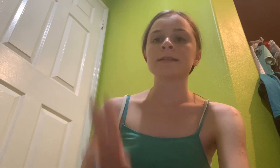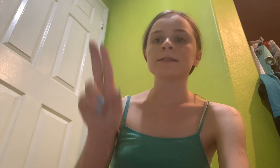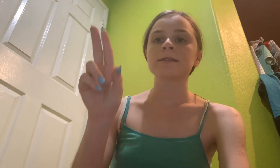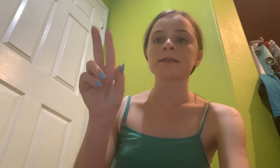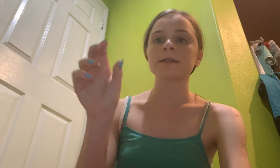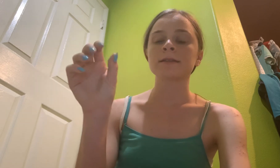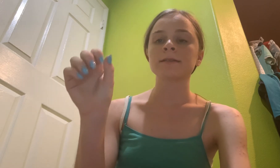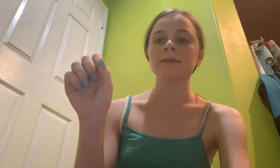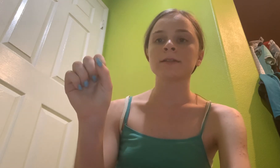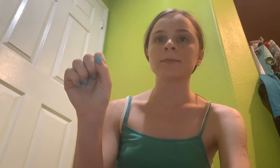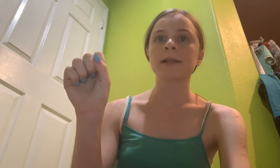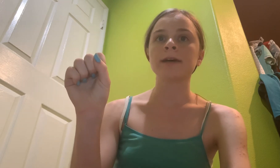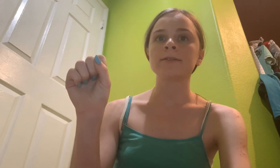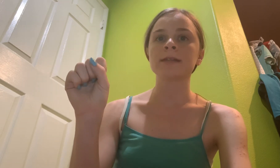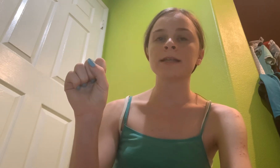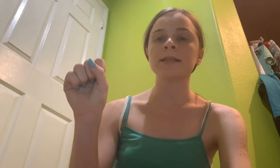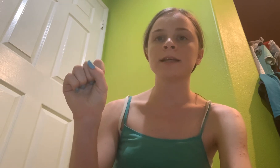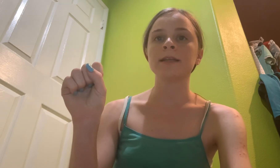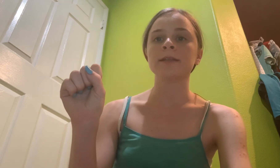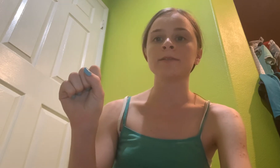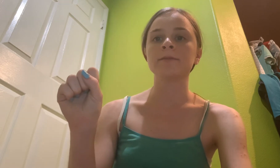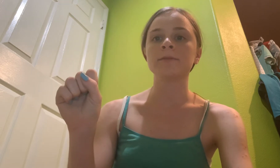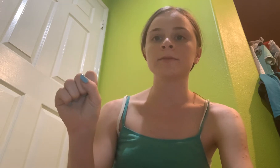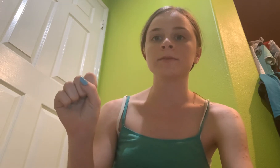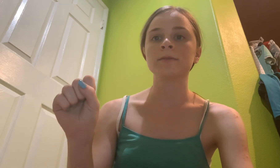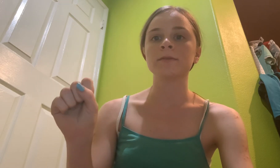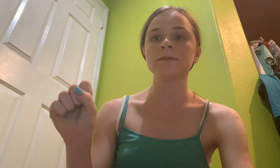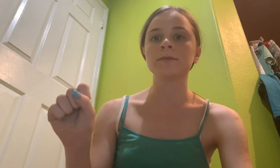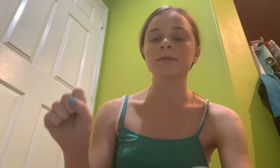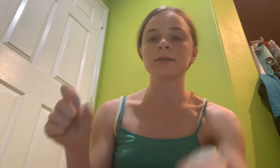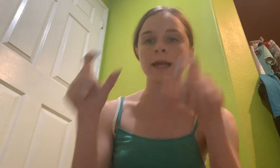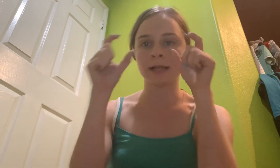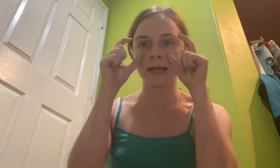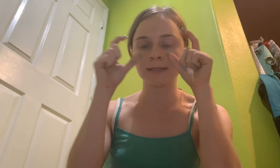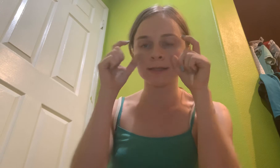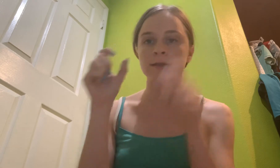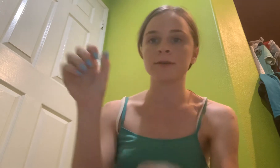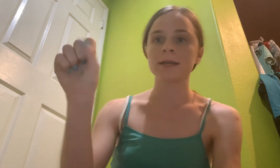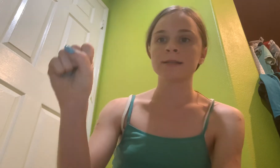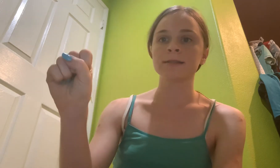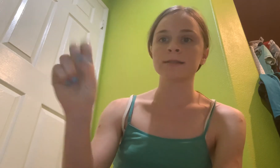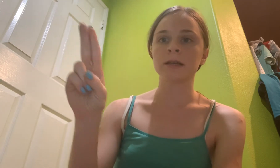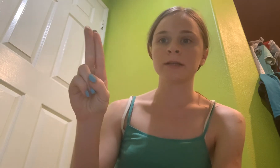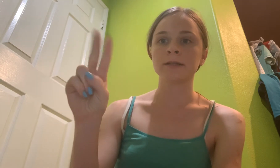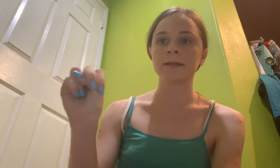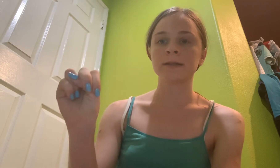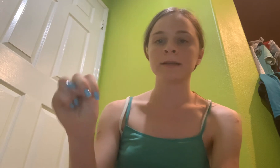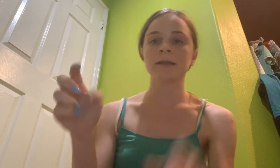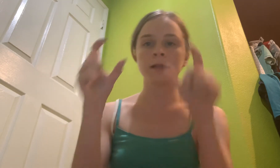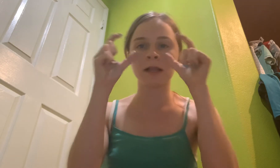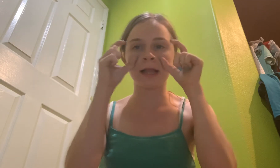sunglasses. So you spell out sun and then you do the sign glasses. So sun